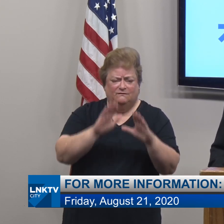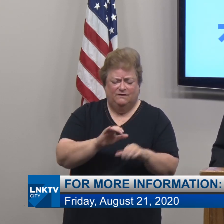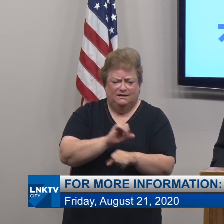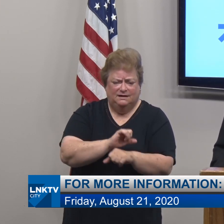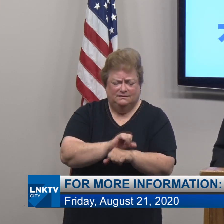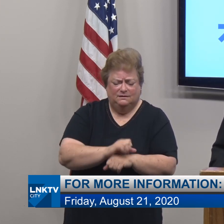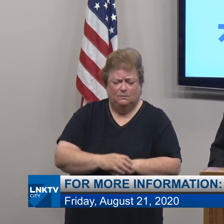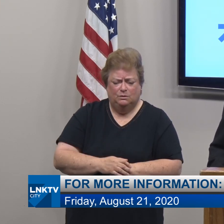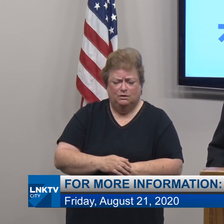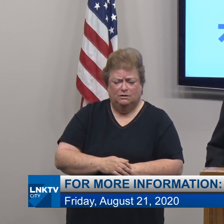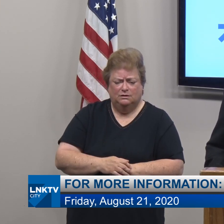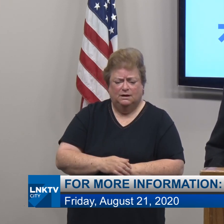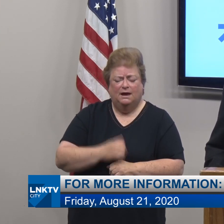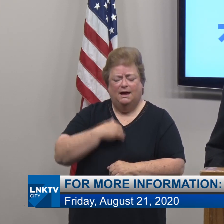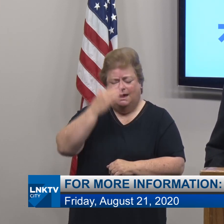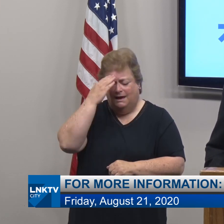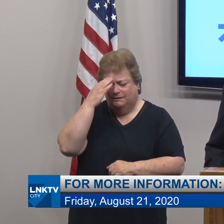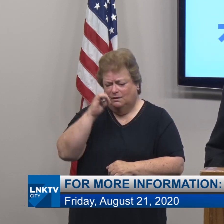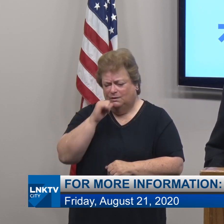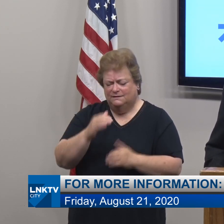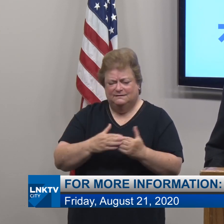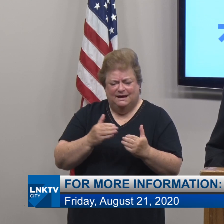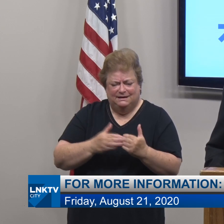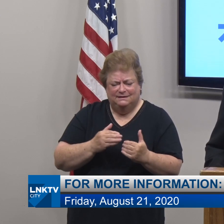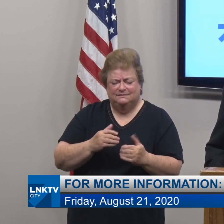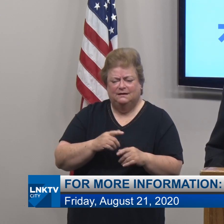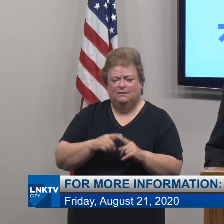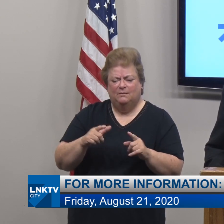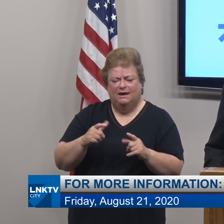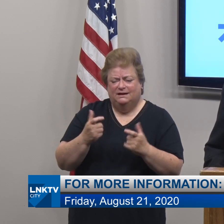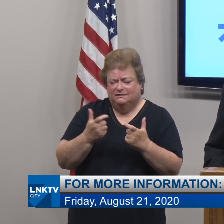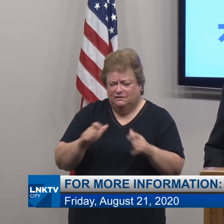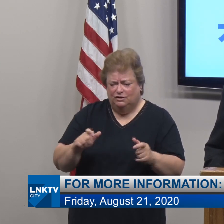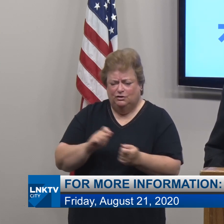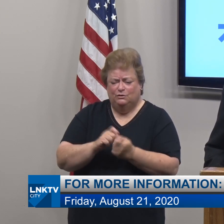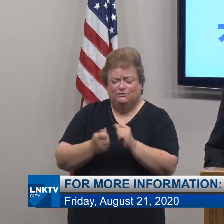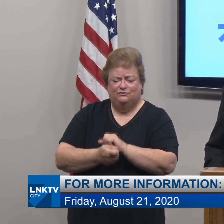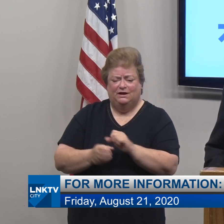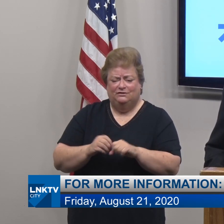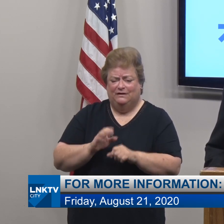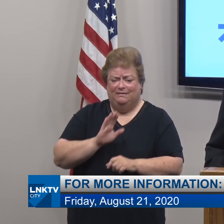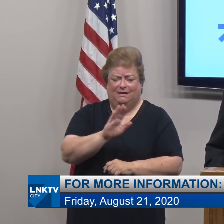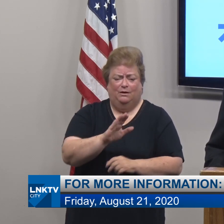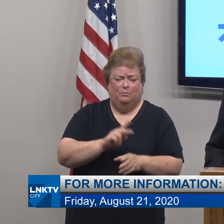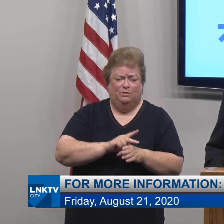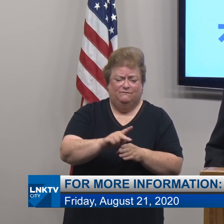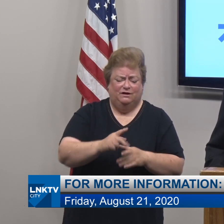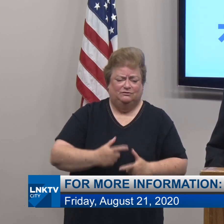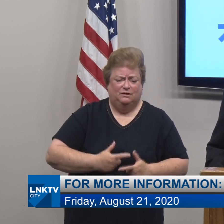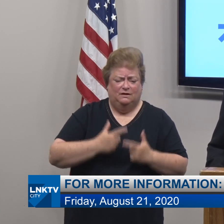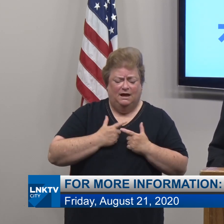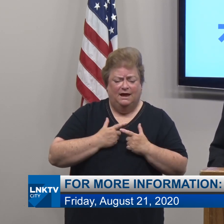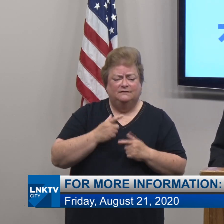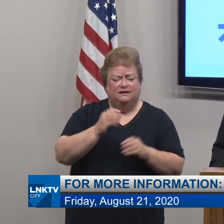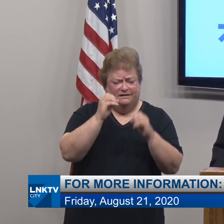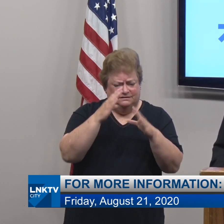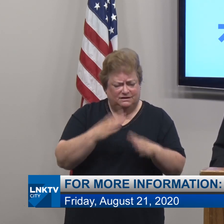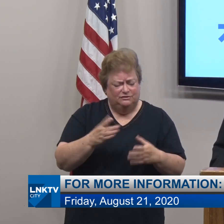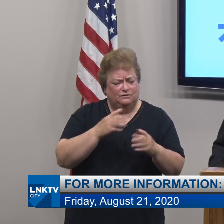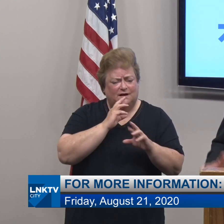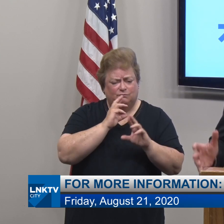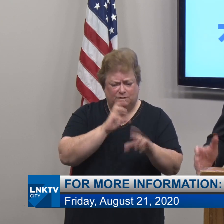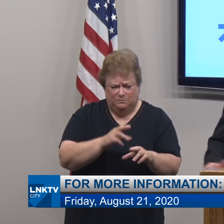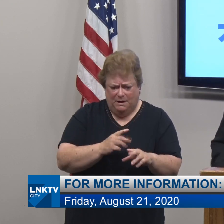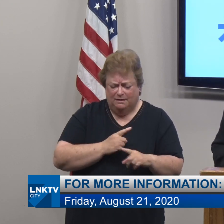hasn't been easy. It certainly represented dramatic change in their professional lives, but I do believe they've responded